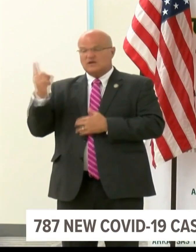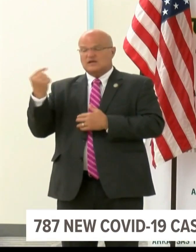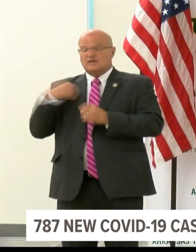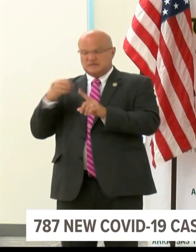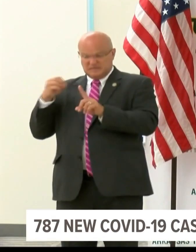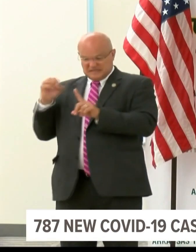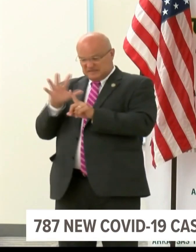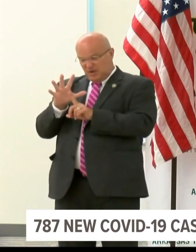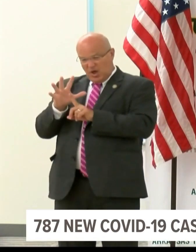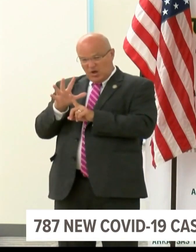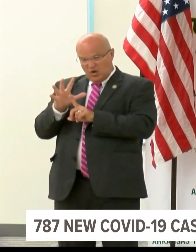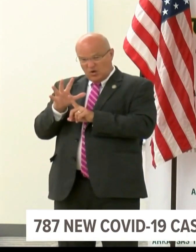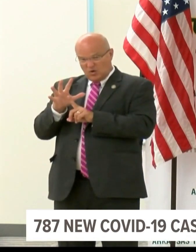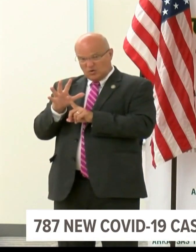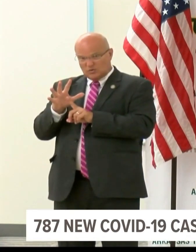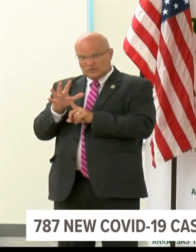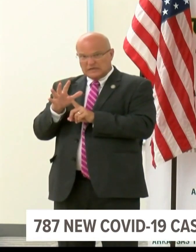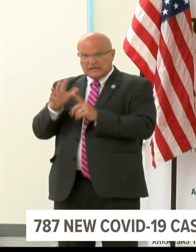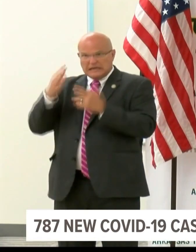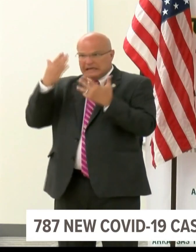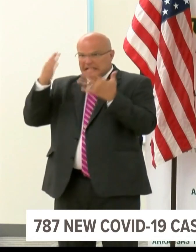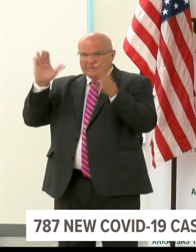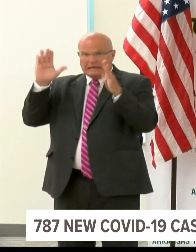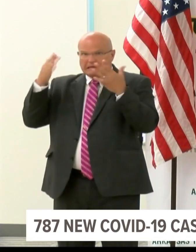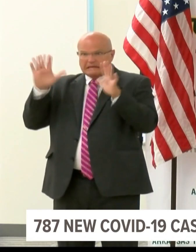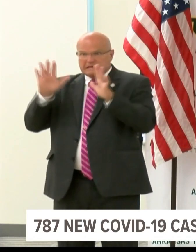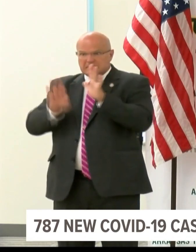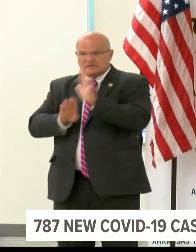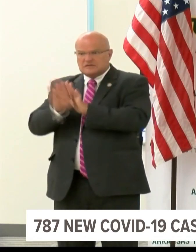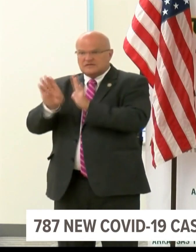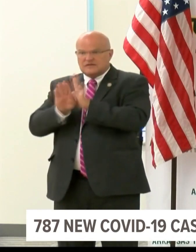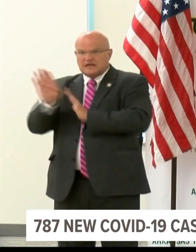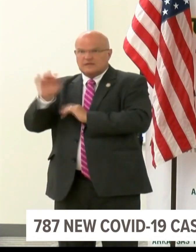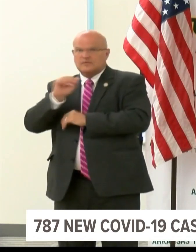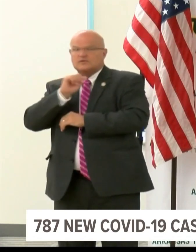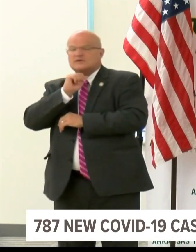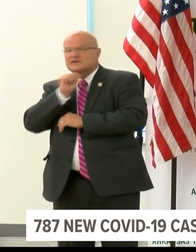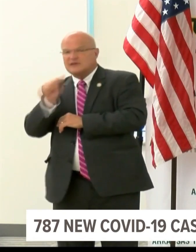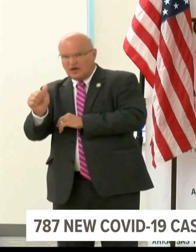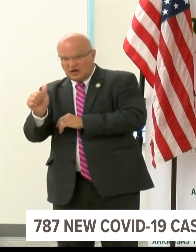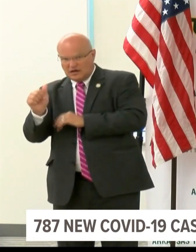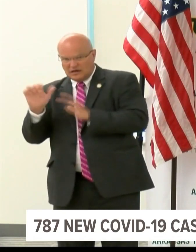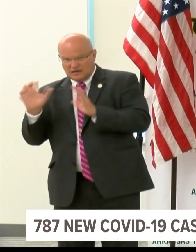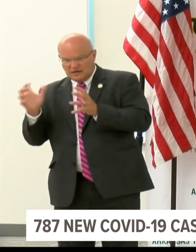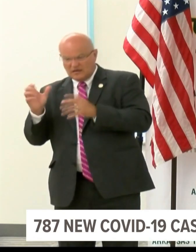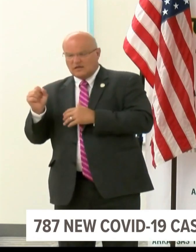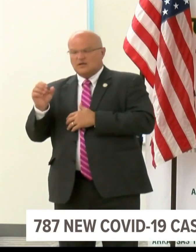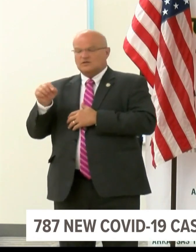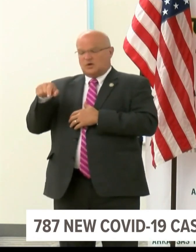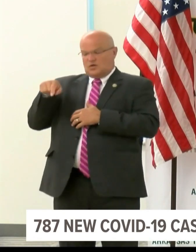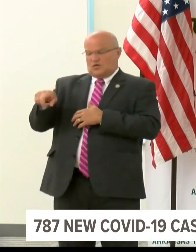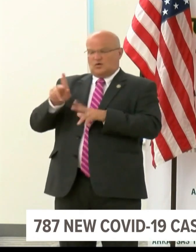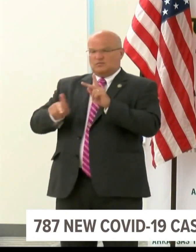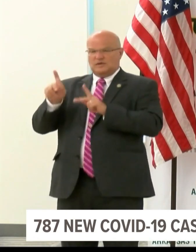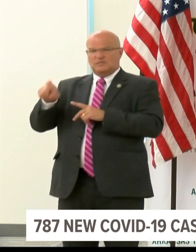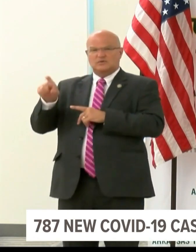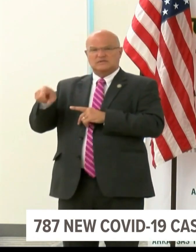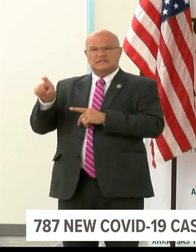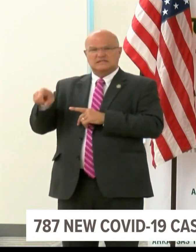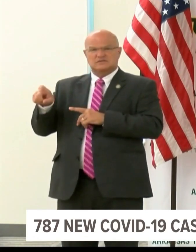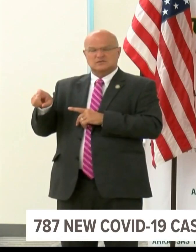been exposed and they don't know if they're going to develop the disease or not. So those people need